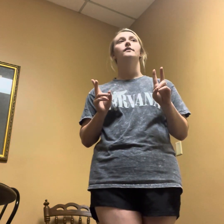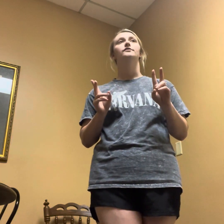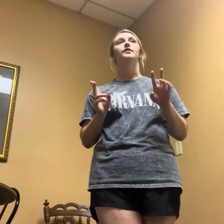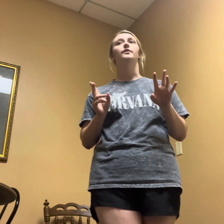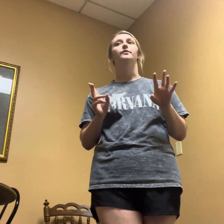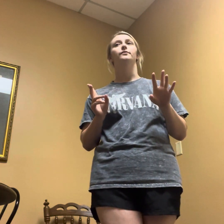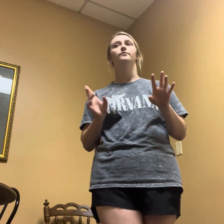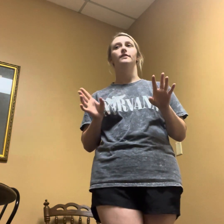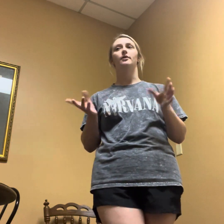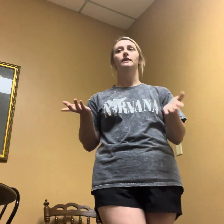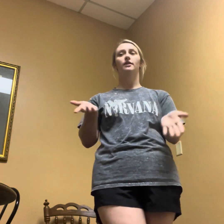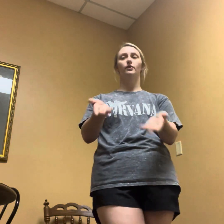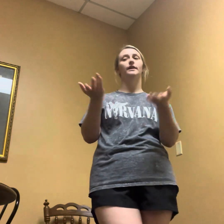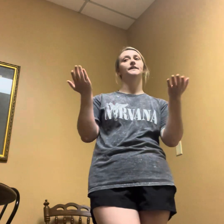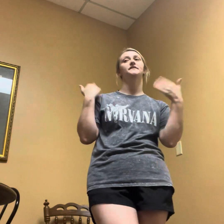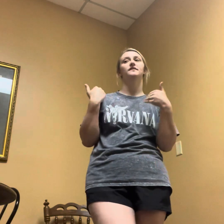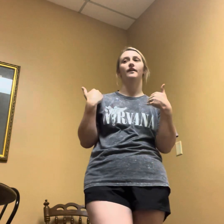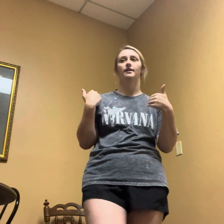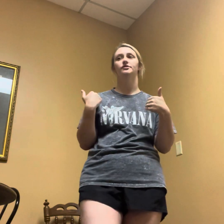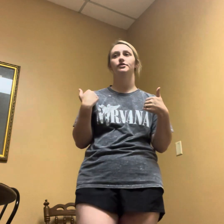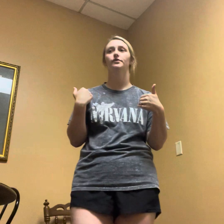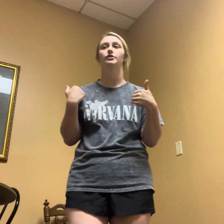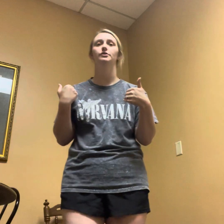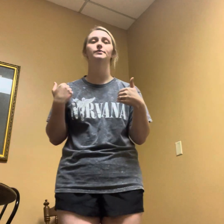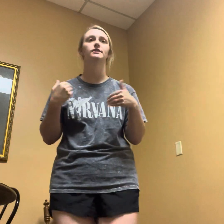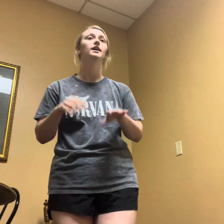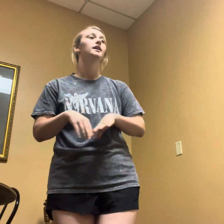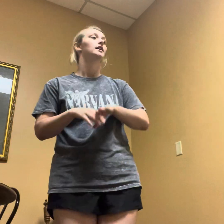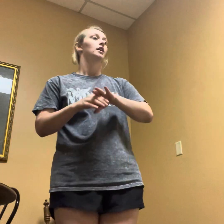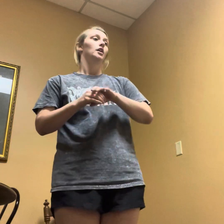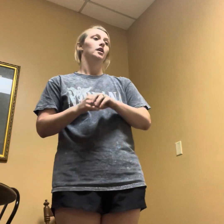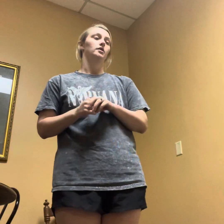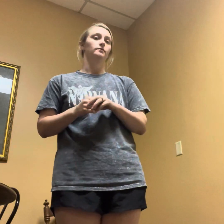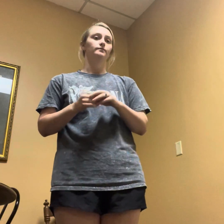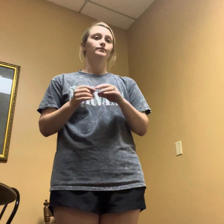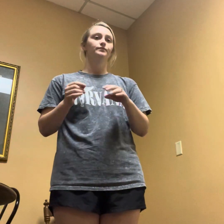So now we can go ahead and divide in 2 groups.